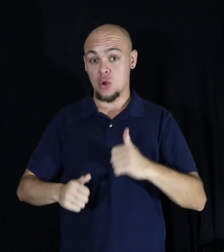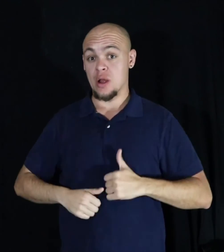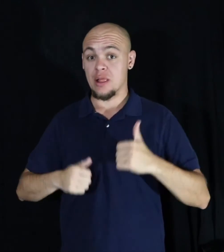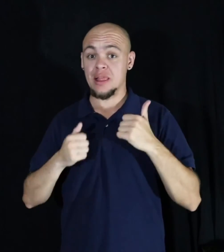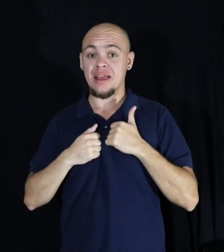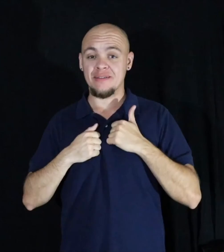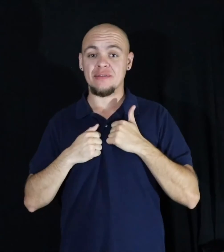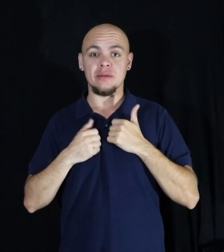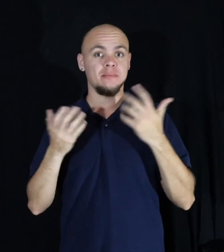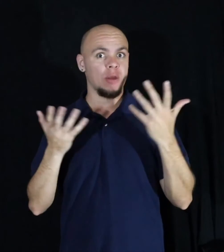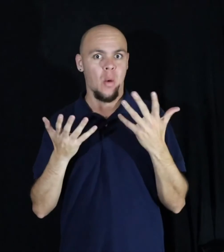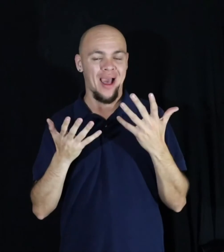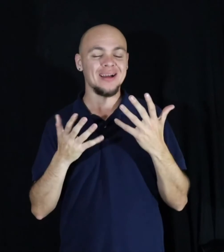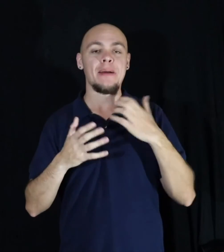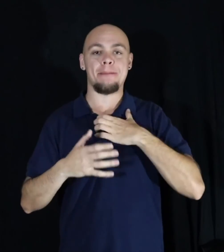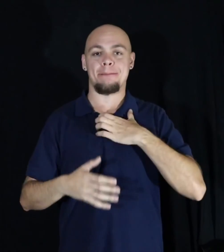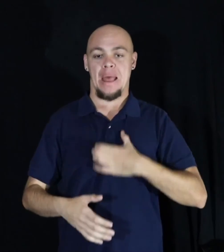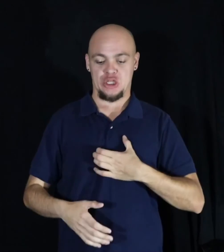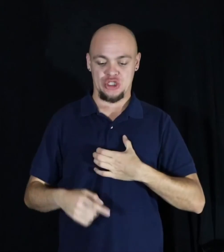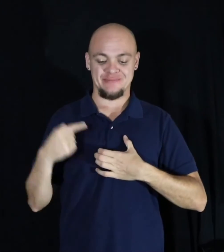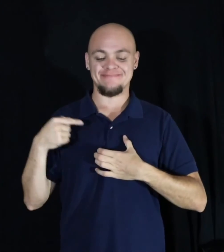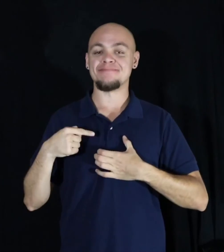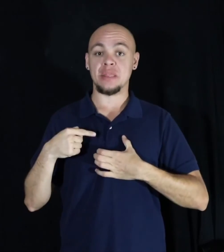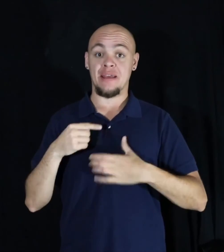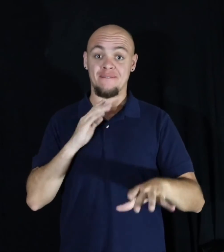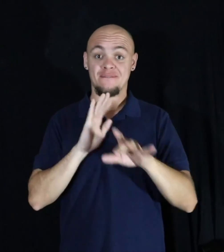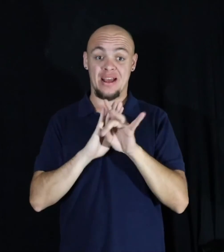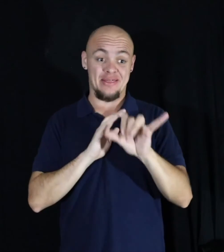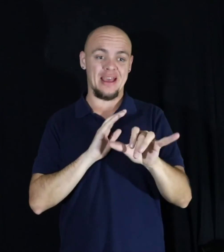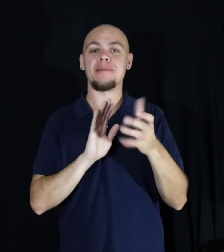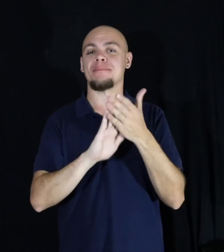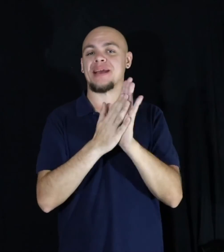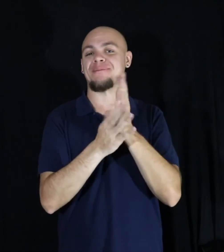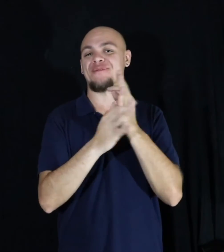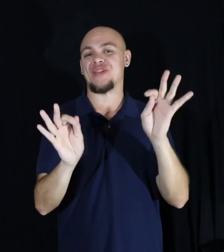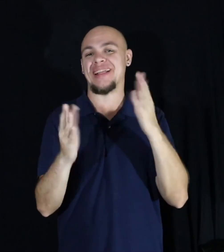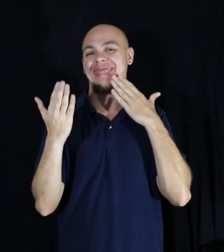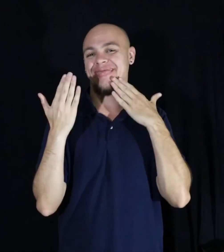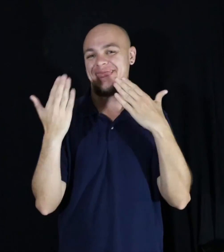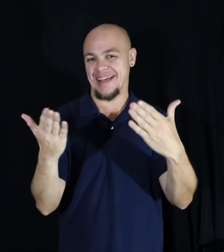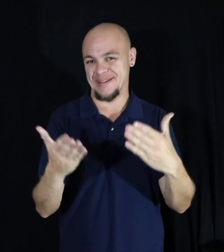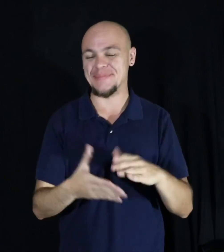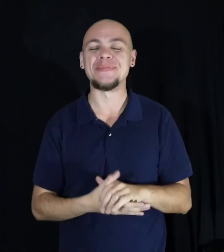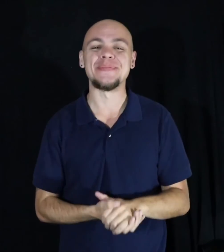passionate. And once you find that passion, be brave. Thank you.